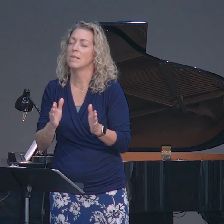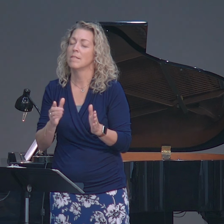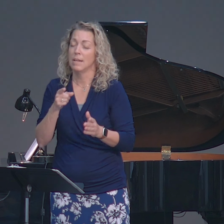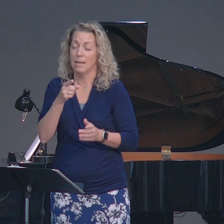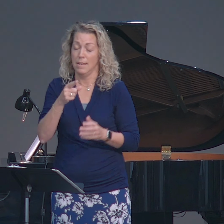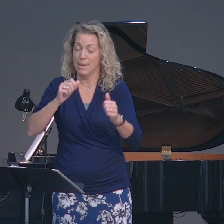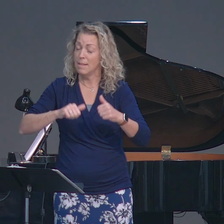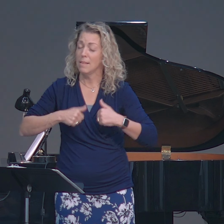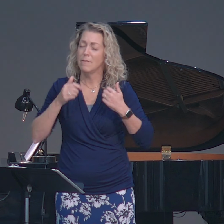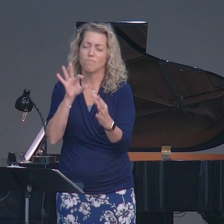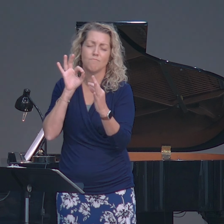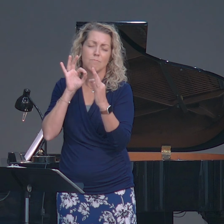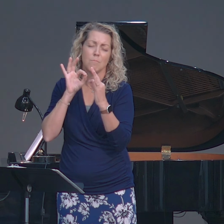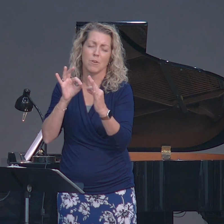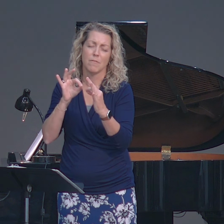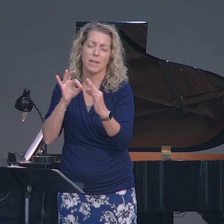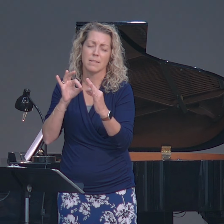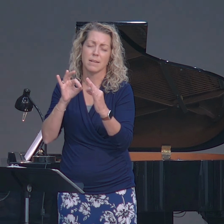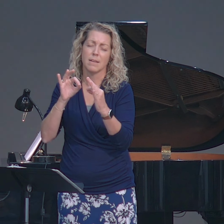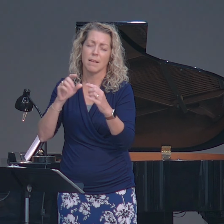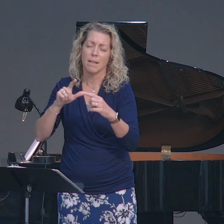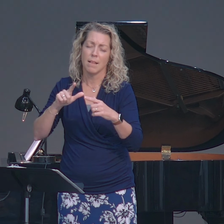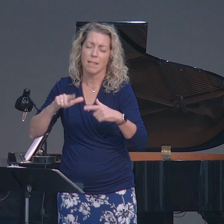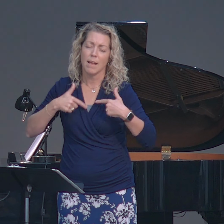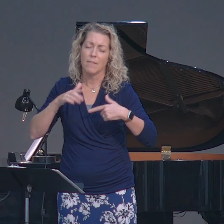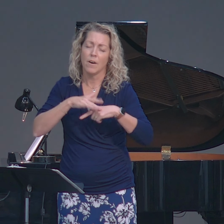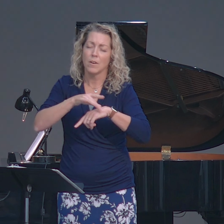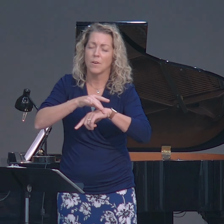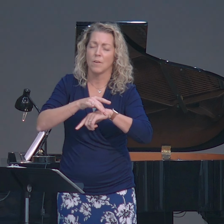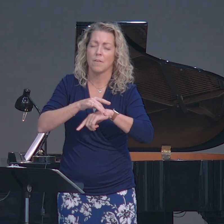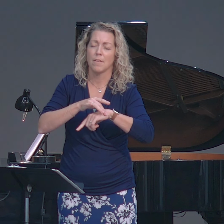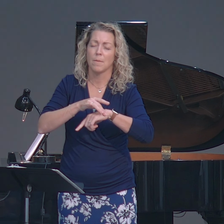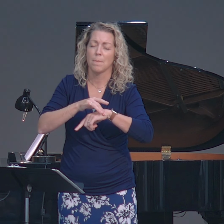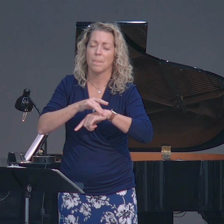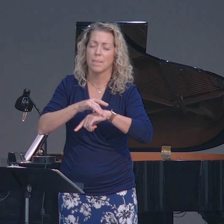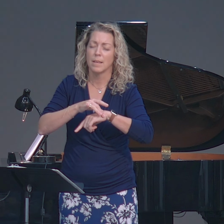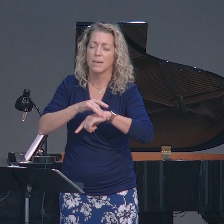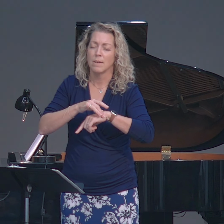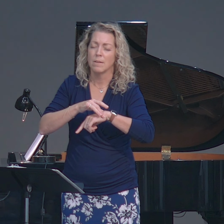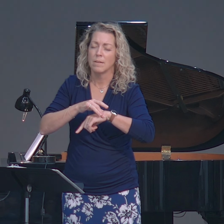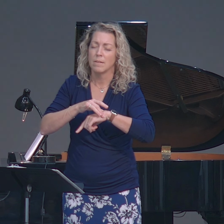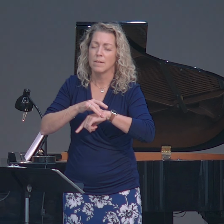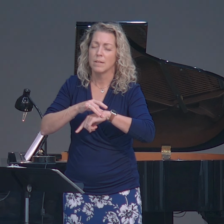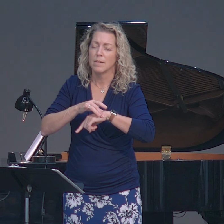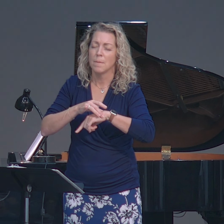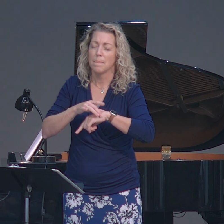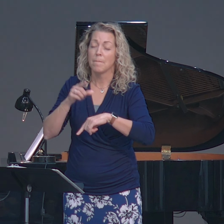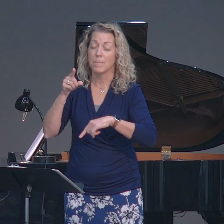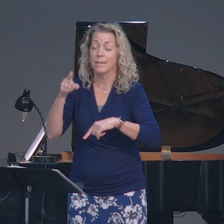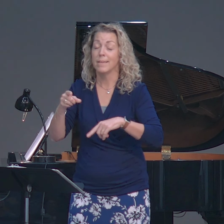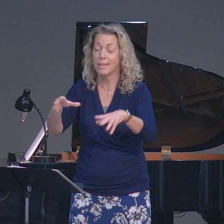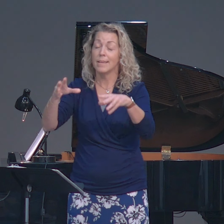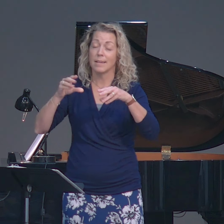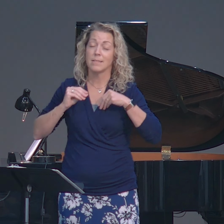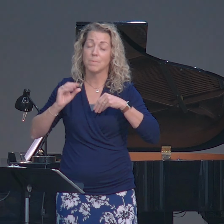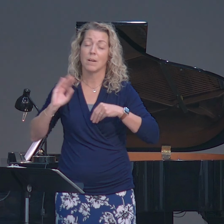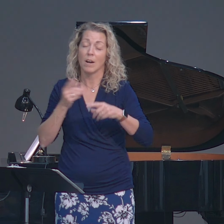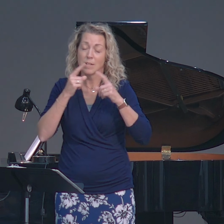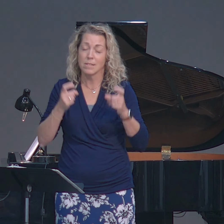a perfect and sinless life here on earth, Lord, leaving the glory of heaven and ultimately taking our sin upon the